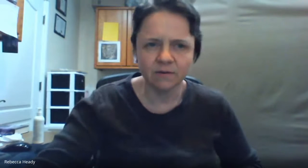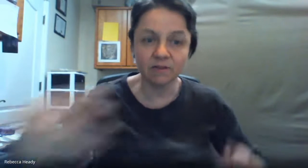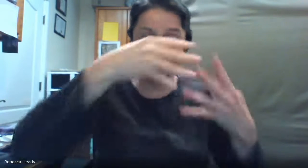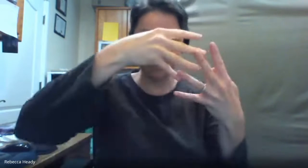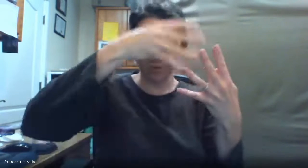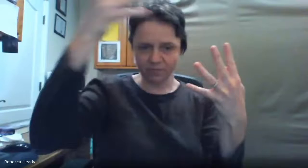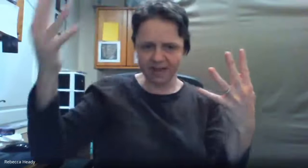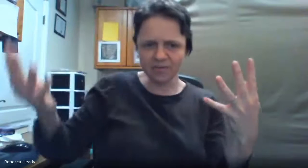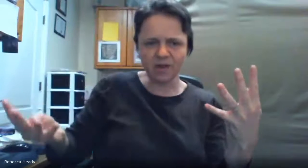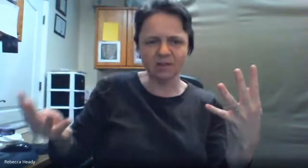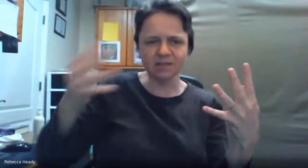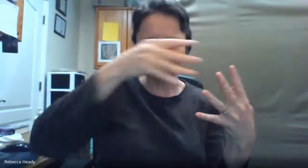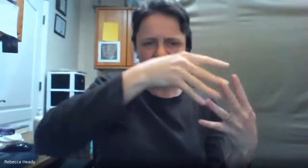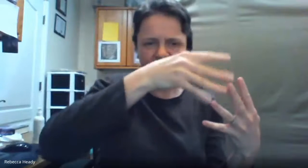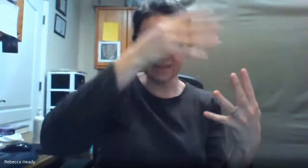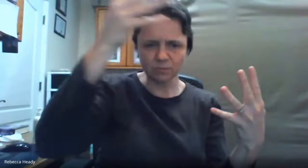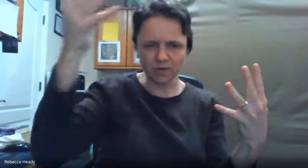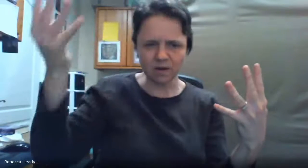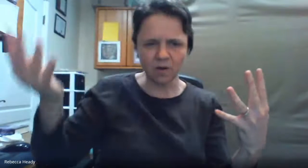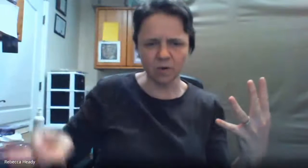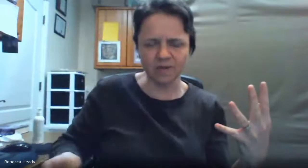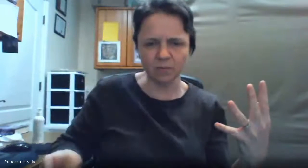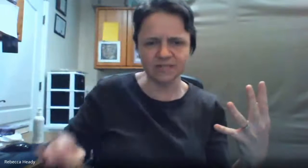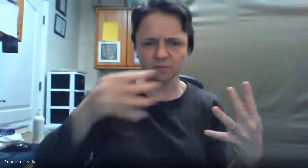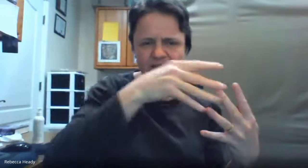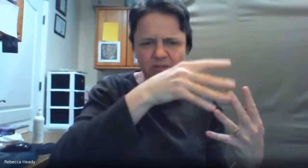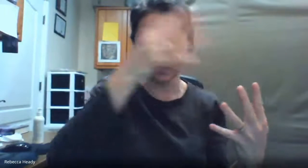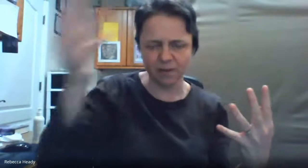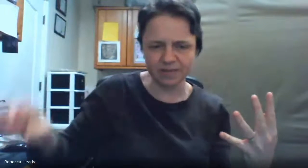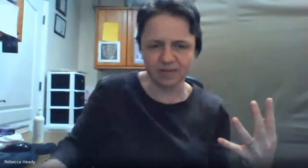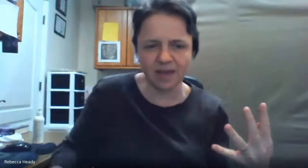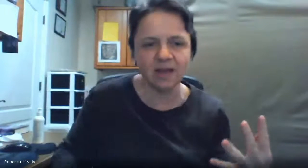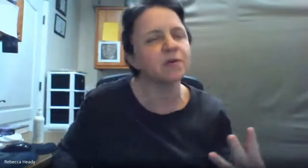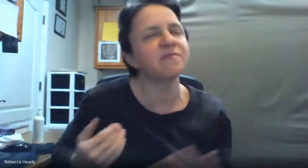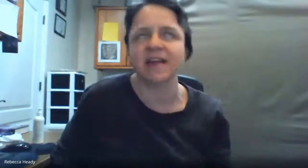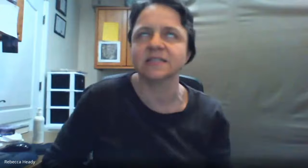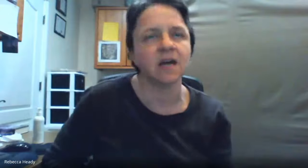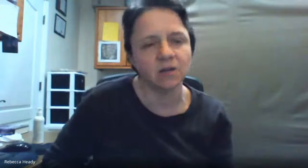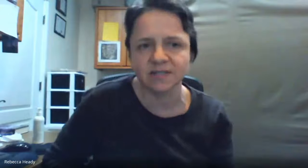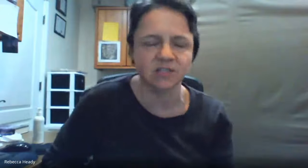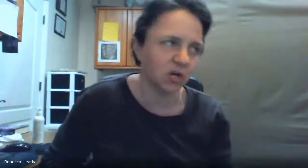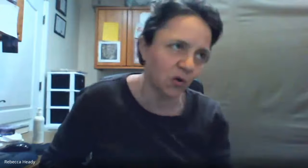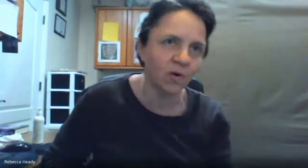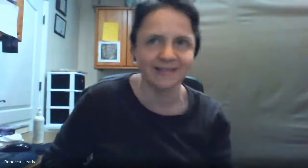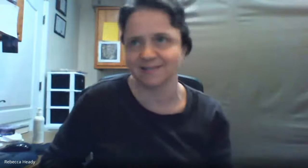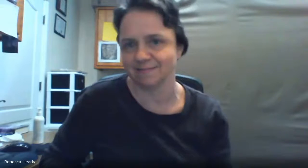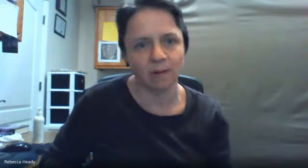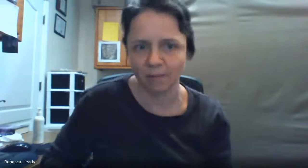And rainbow. Any other colors that you guys want to know or that we didn't really do? I mean, any other fancy colors like turquoise, blah, blah,